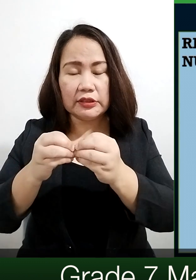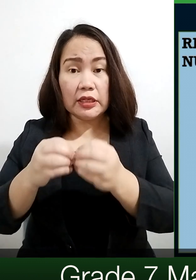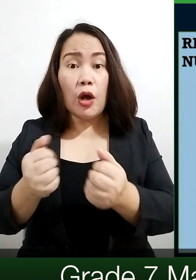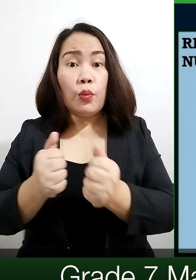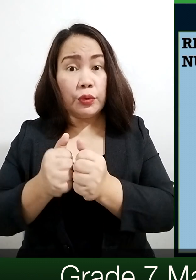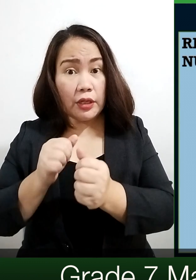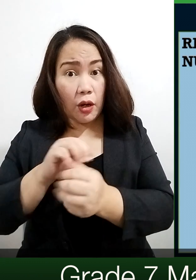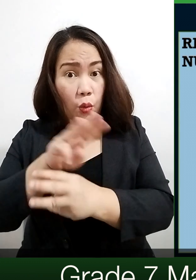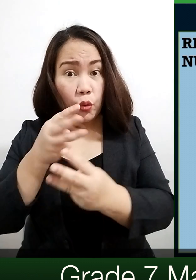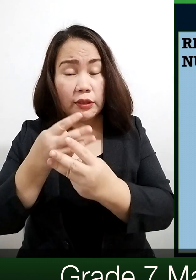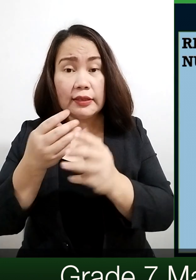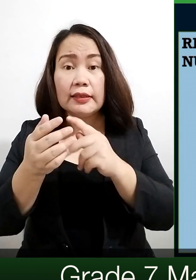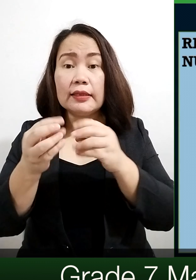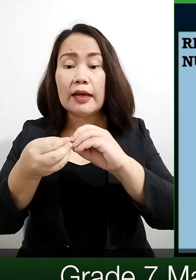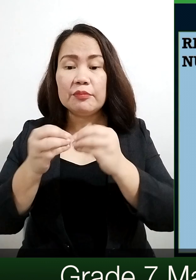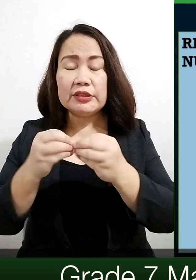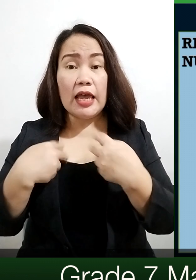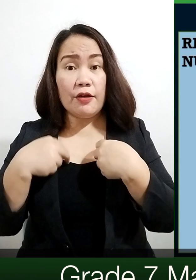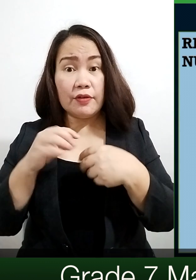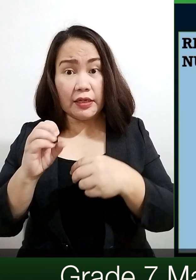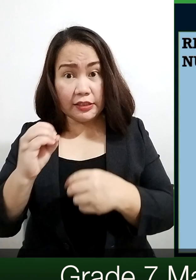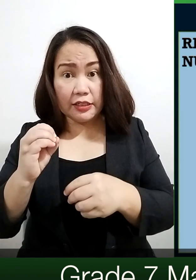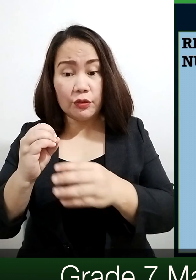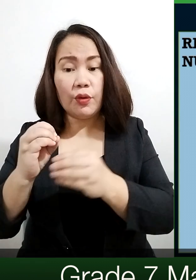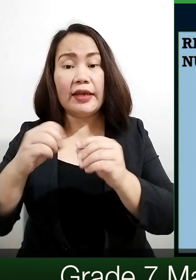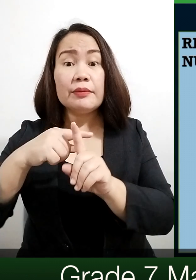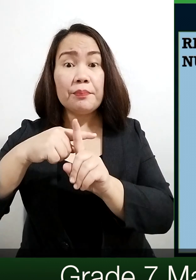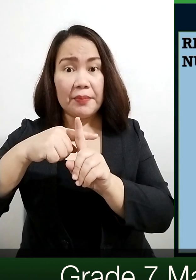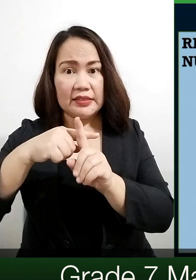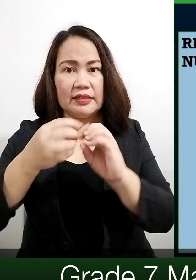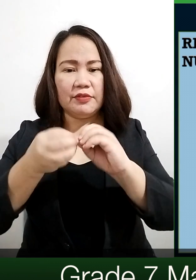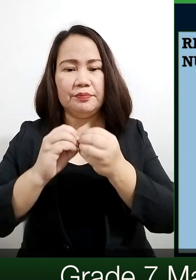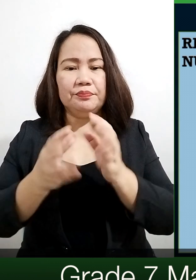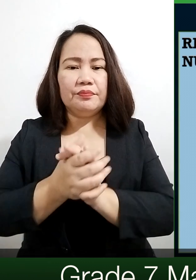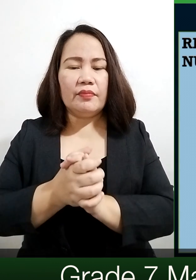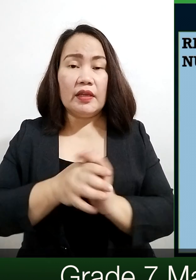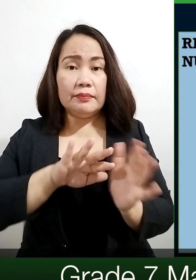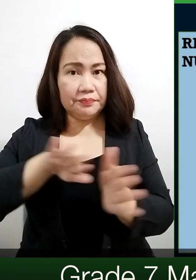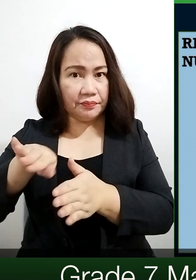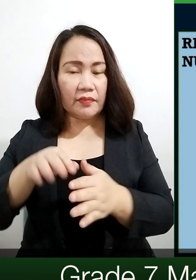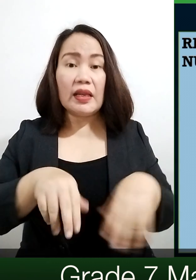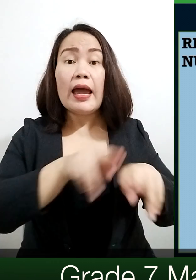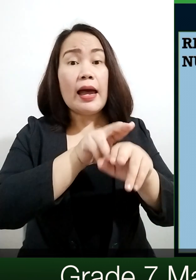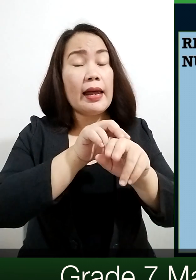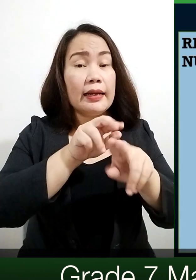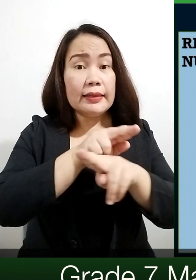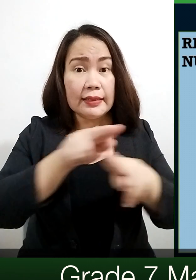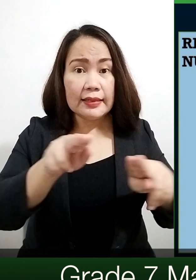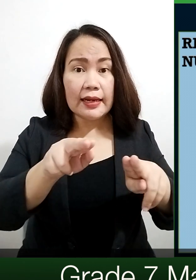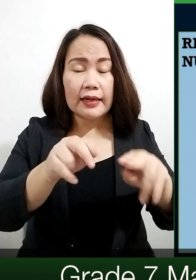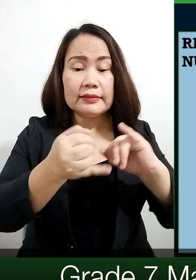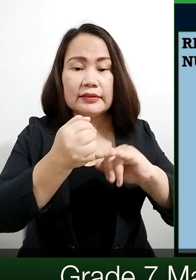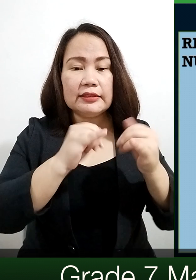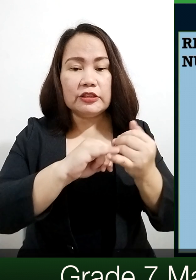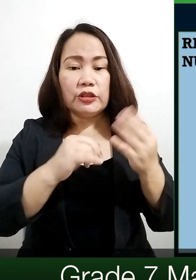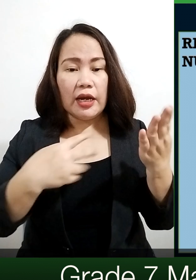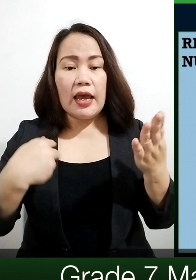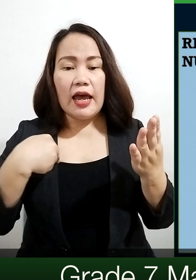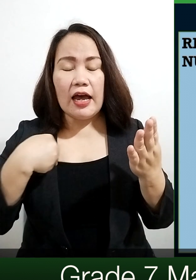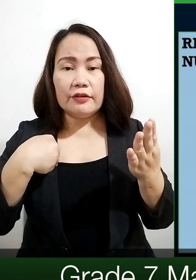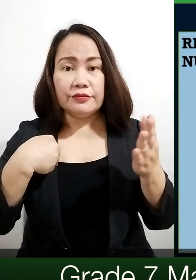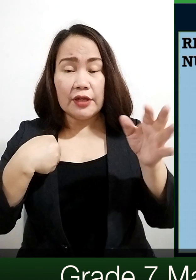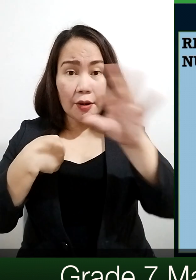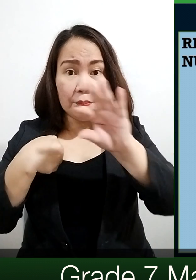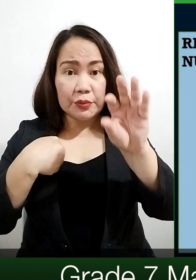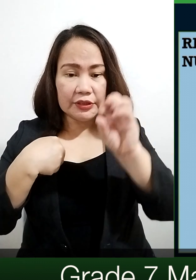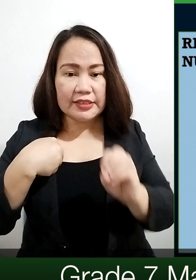dito papasok si fractions, si percent, at si decimals. In decimals, we only